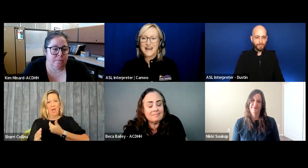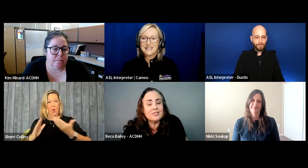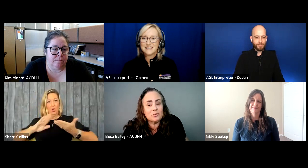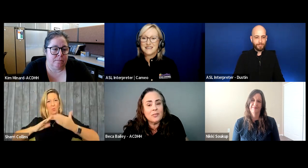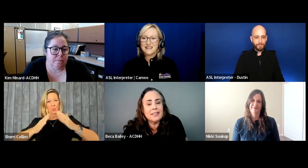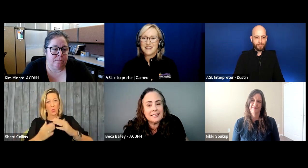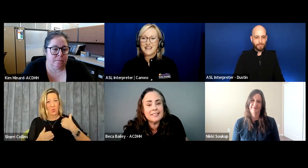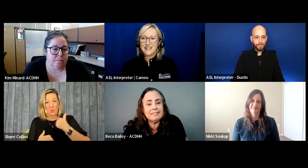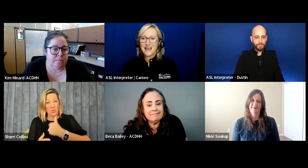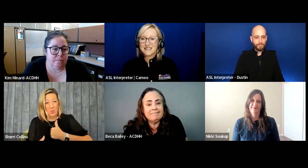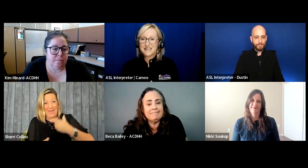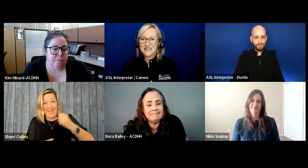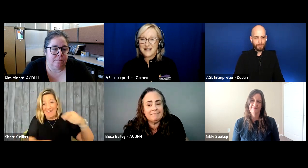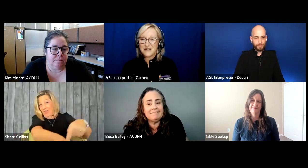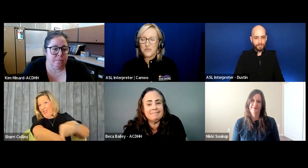that